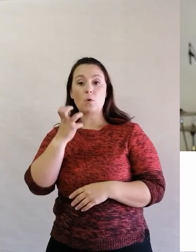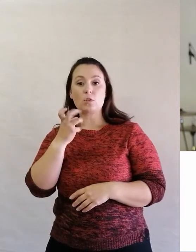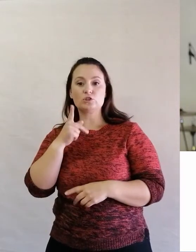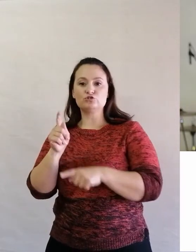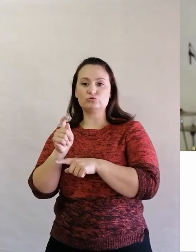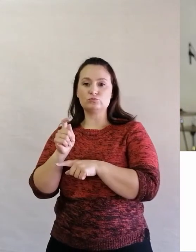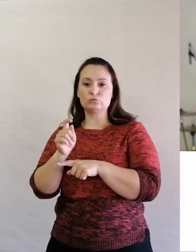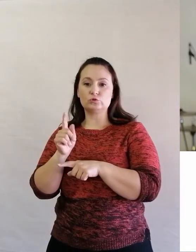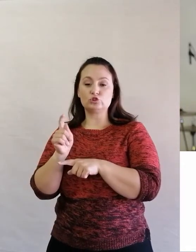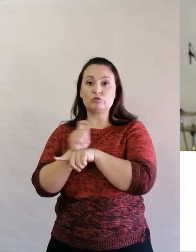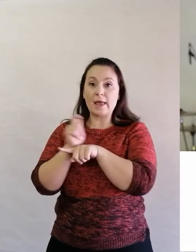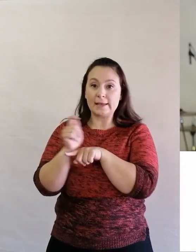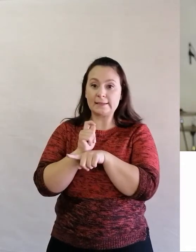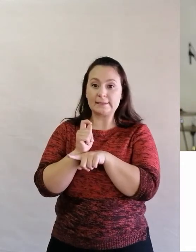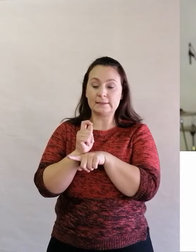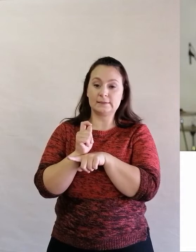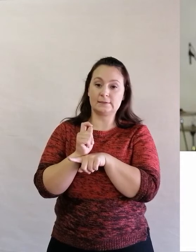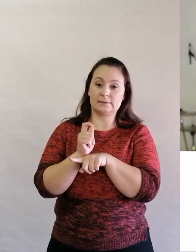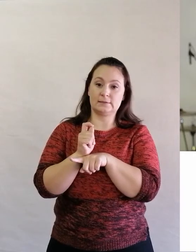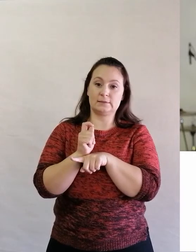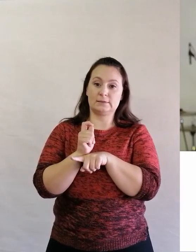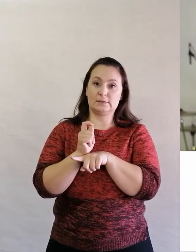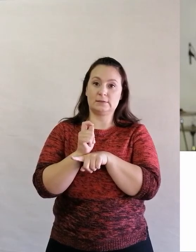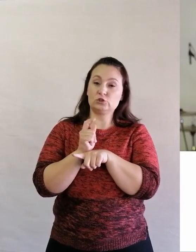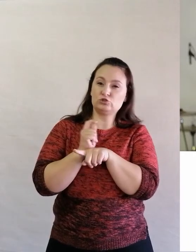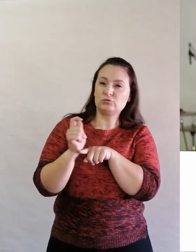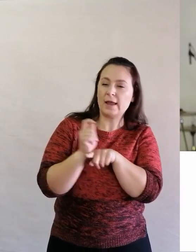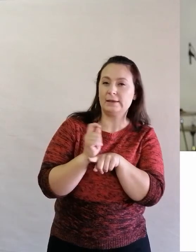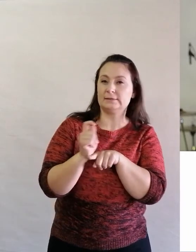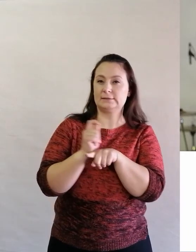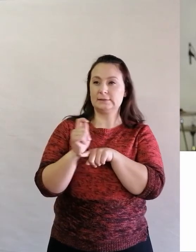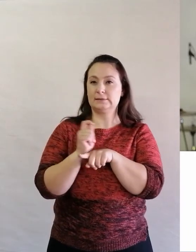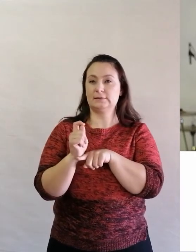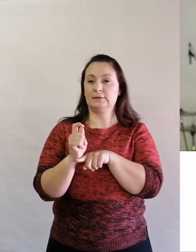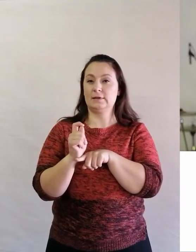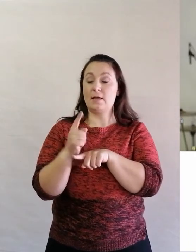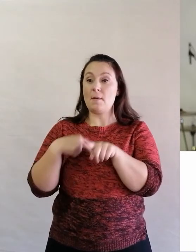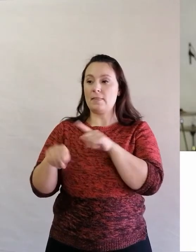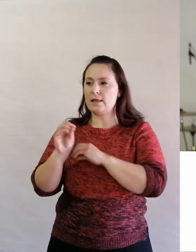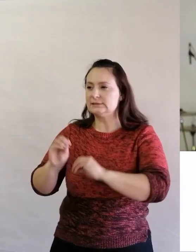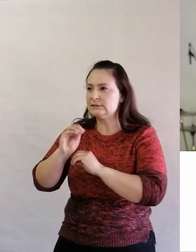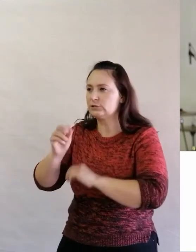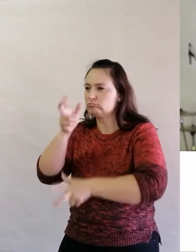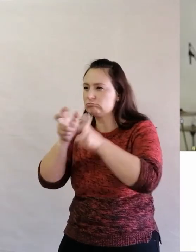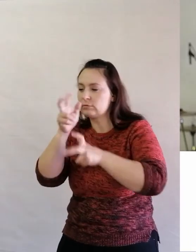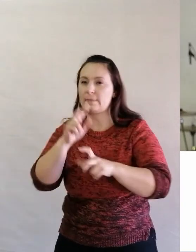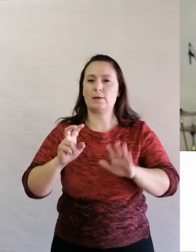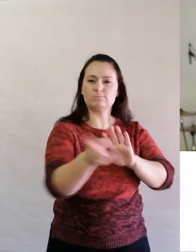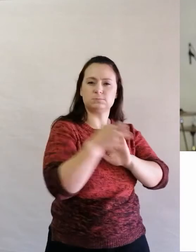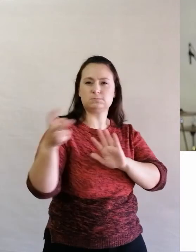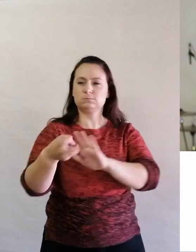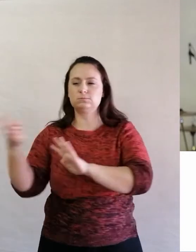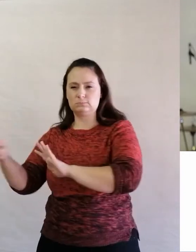by a teacher, and now he had picked up this kind of zealous pursuit of wiping out this threat. It's interesting. He goes from house